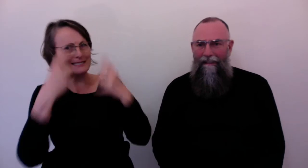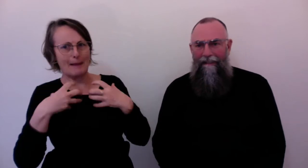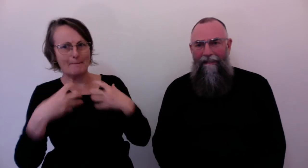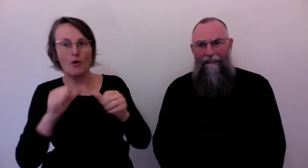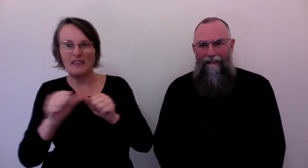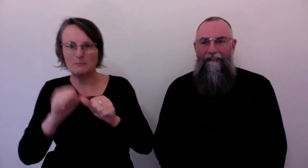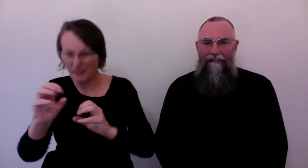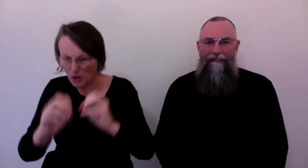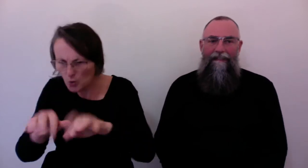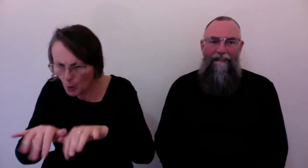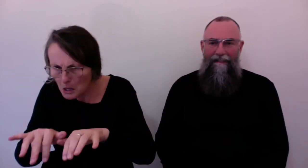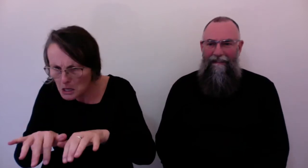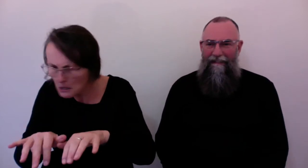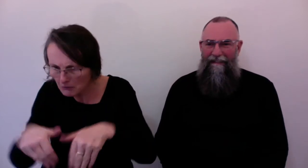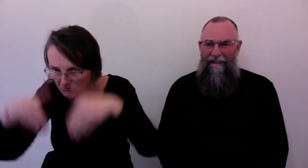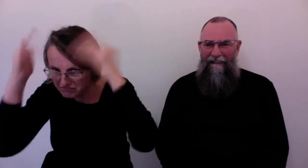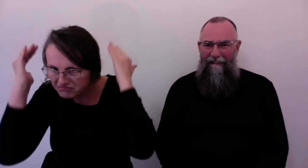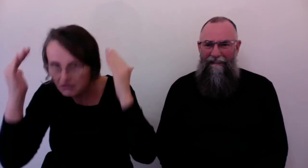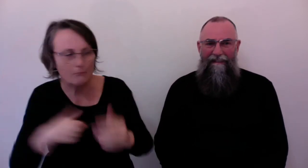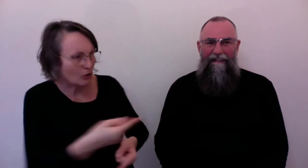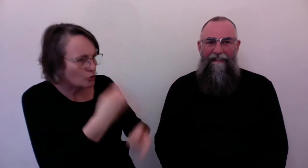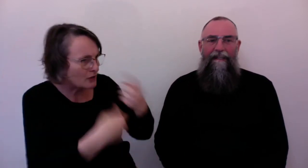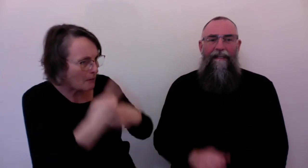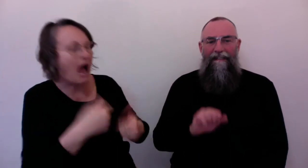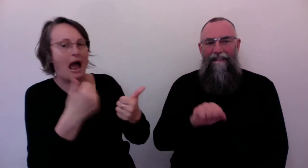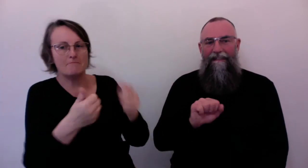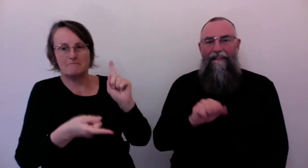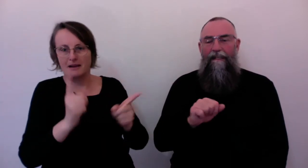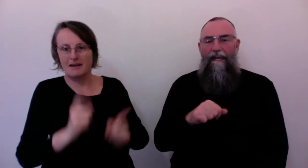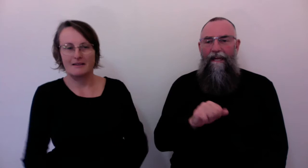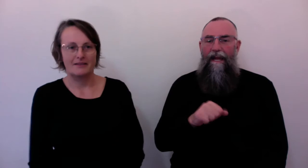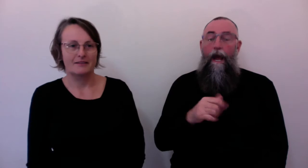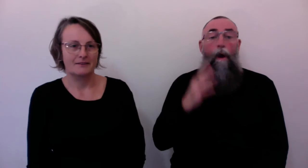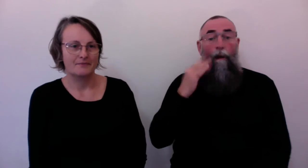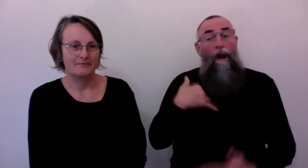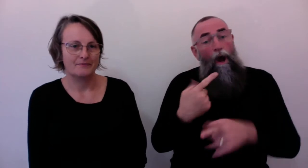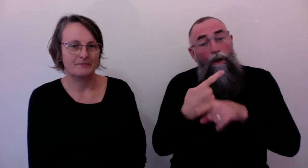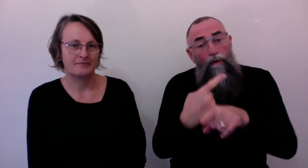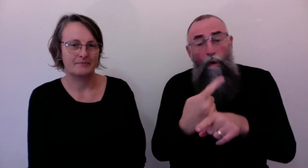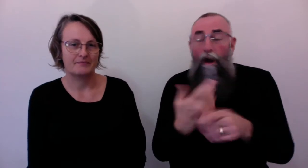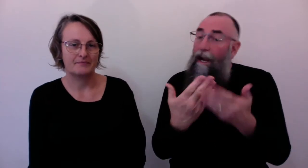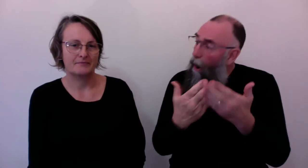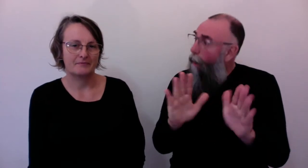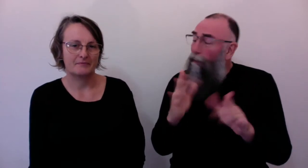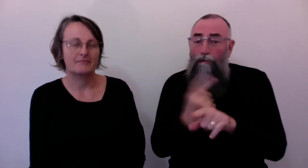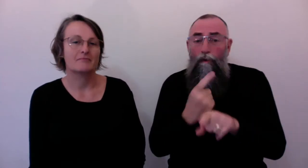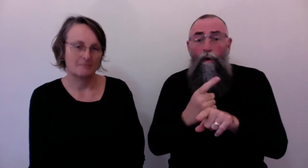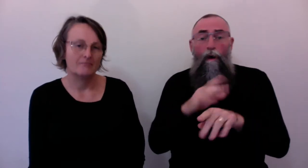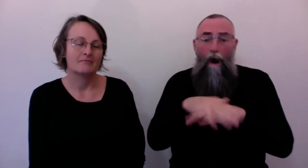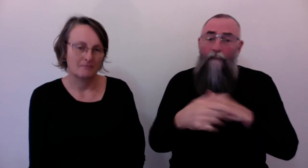had to Google and I'm like, God, this can But yeah, but I feel like talking to someone and being open with other people to talk about it just really is so much